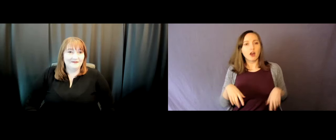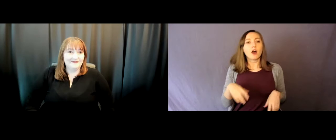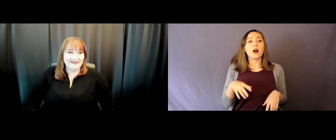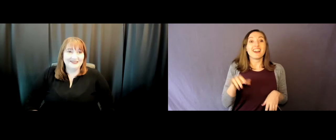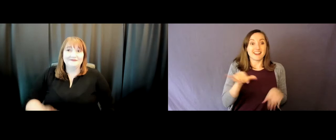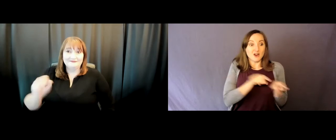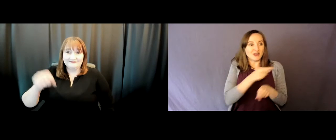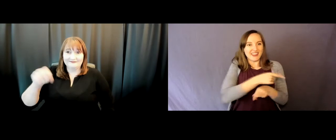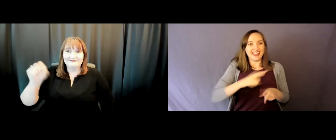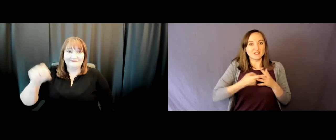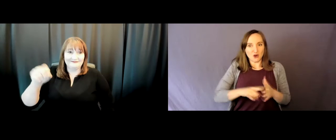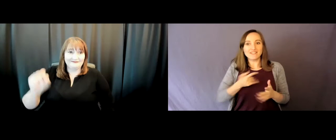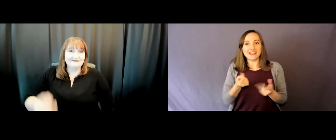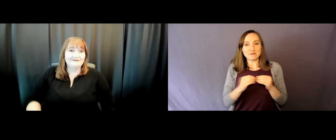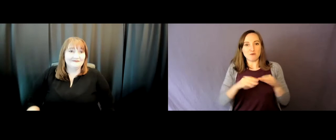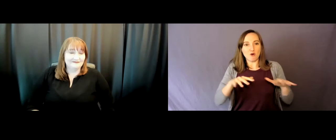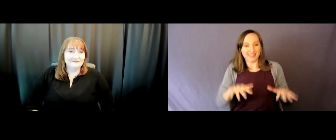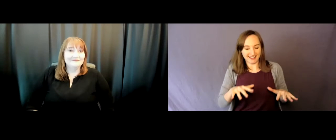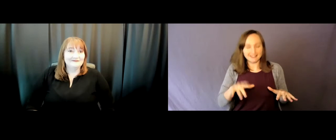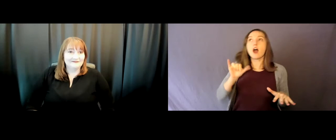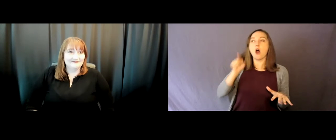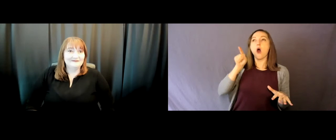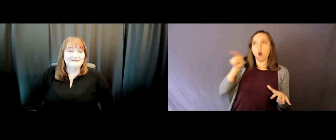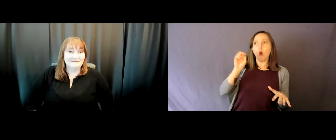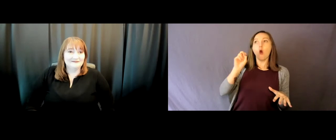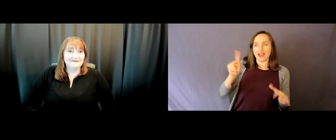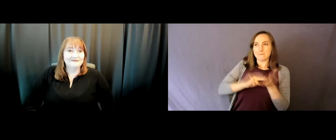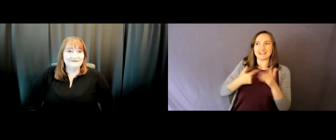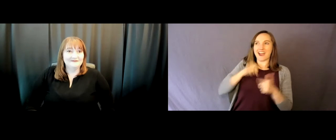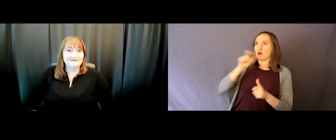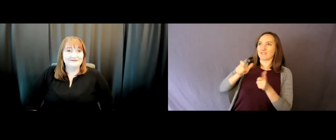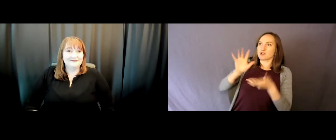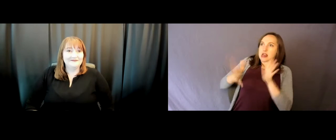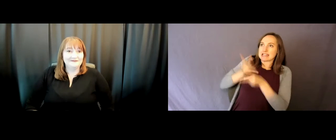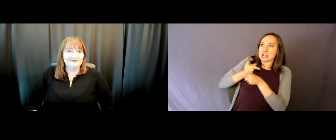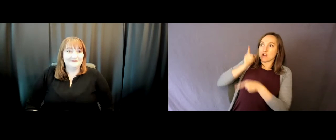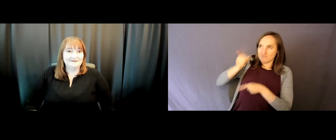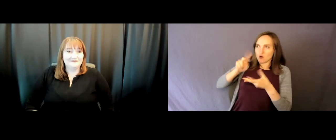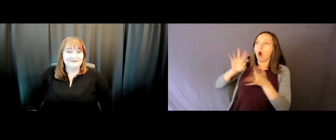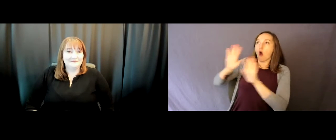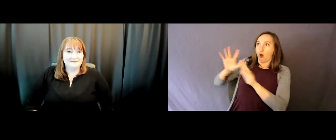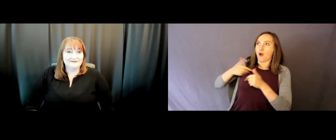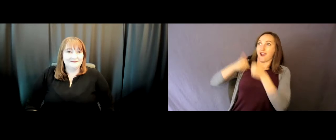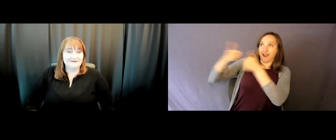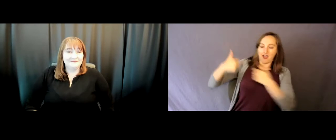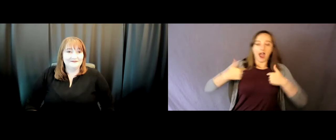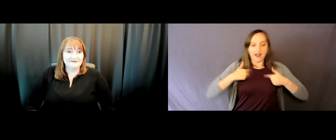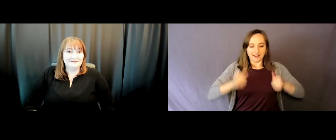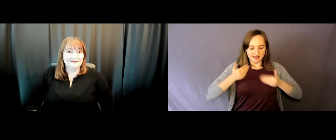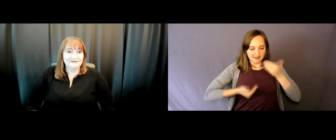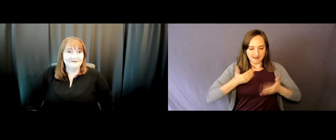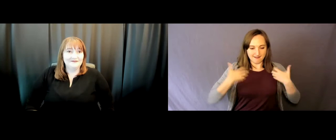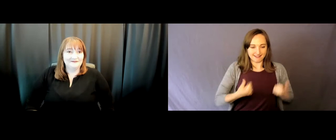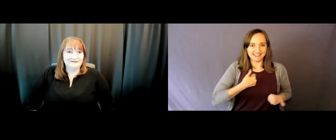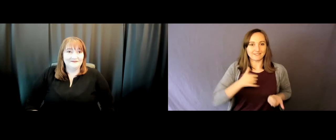probably did feel more relaxed on, okay, she's okay. I don't need to take care of her anymore. So I can now receive my own healing.